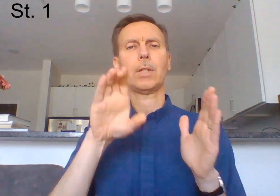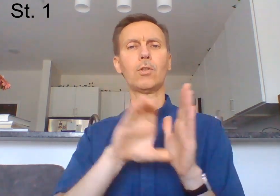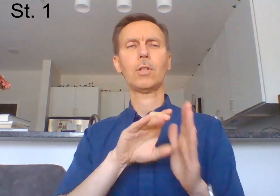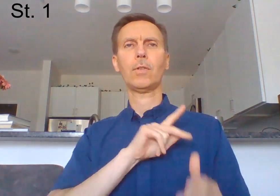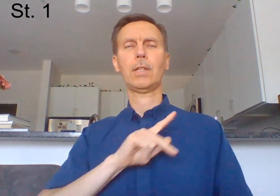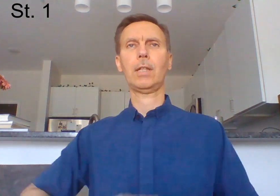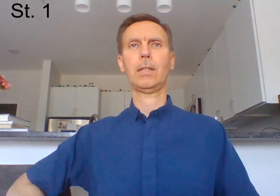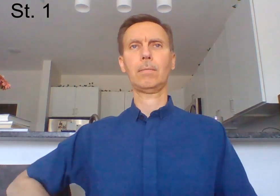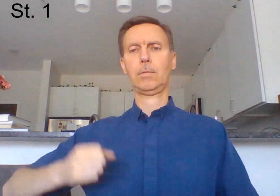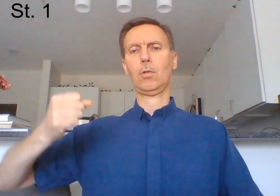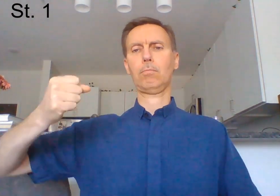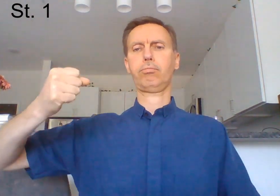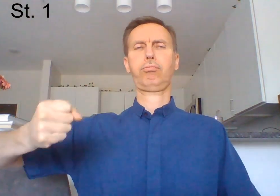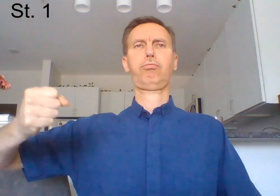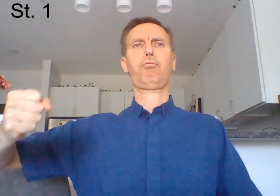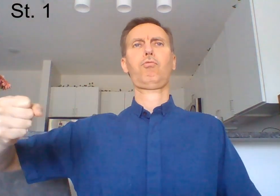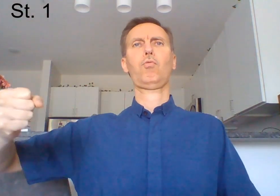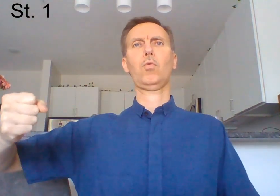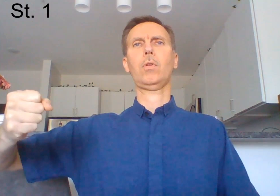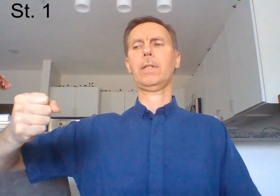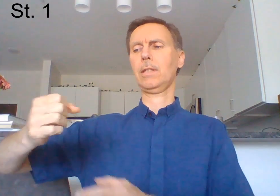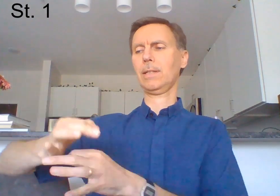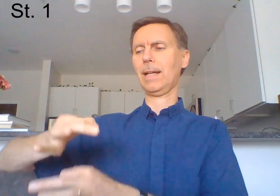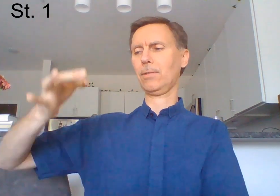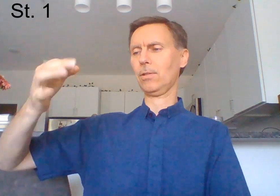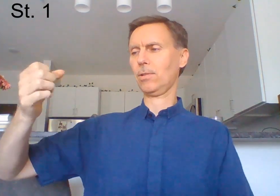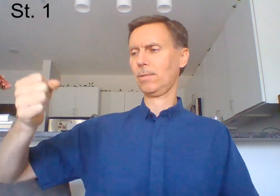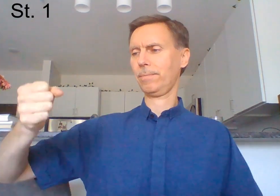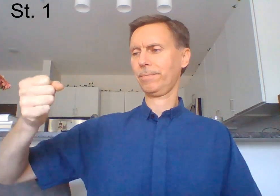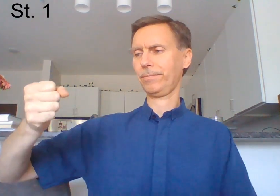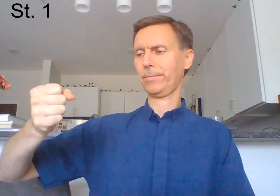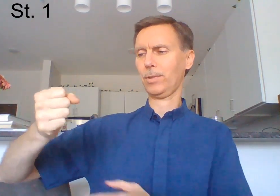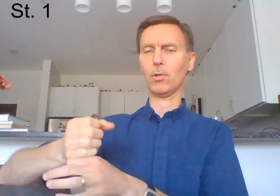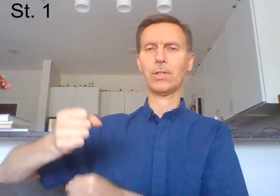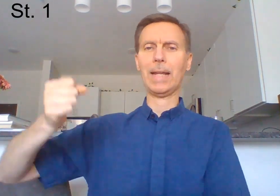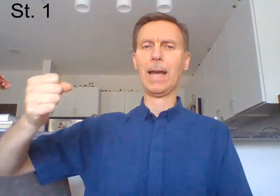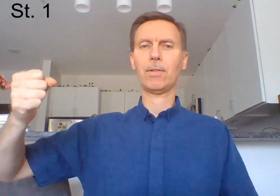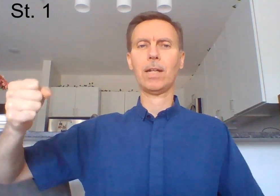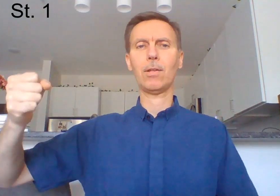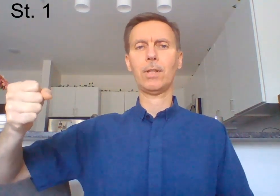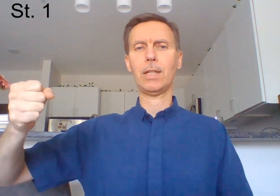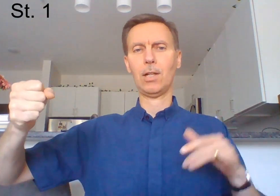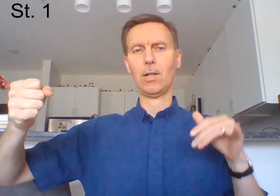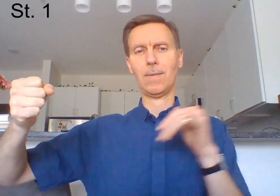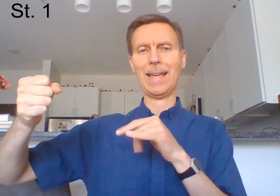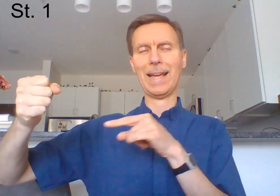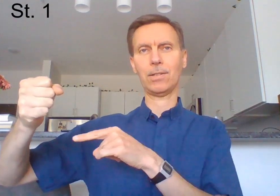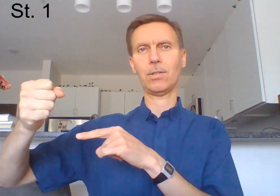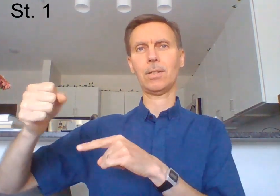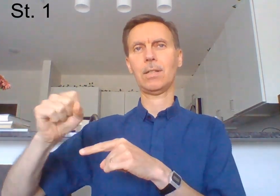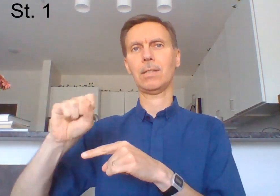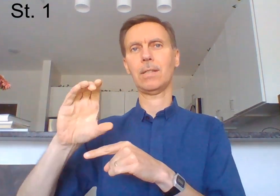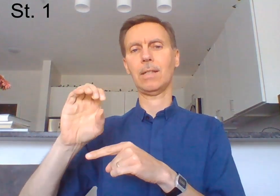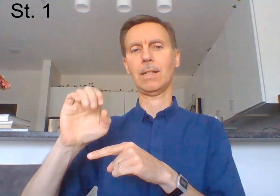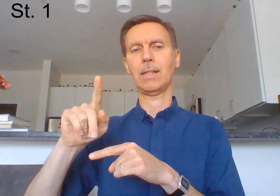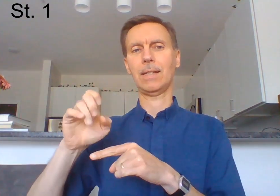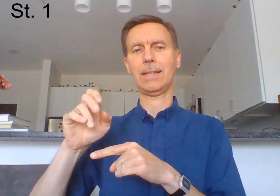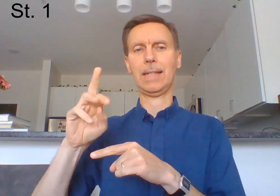picture of a king, ruling. He's got this, staff kind of thing here. That's the